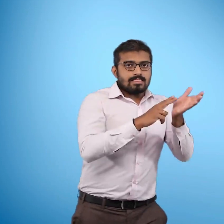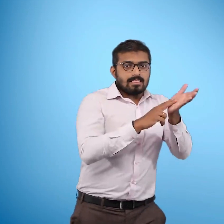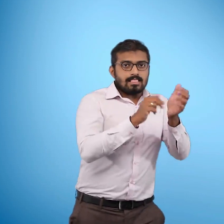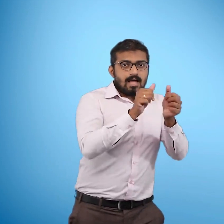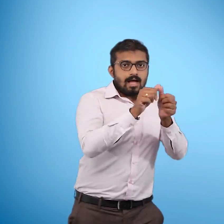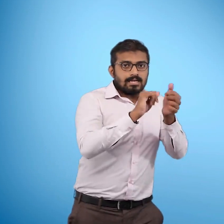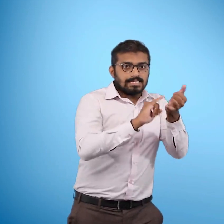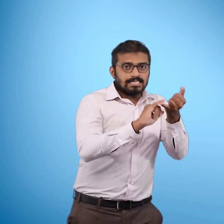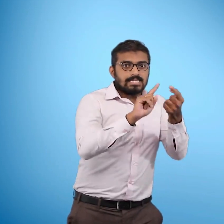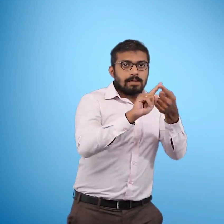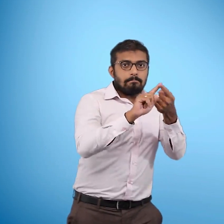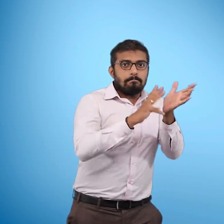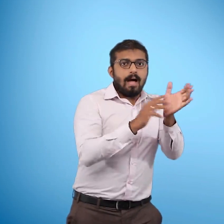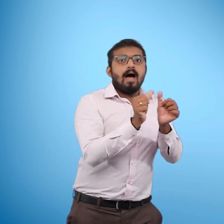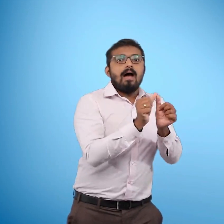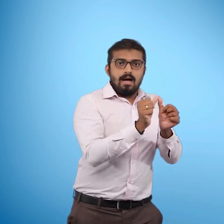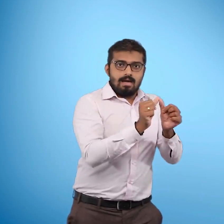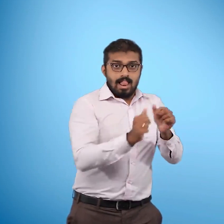and Nasima's house.